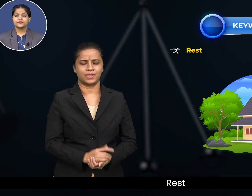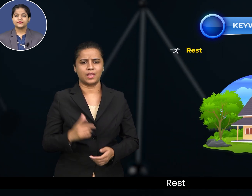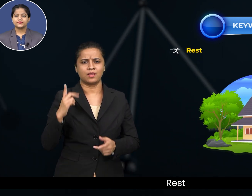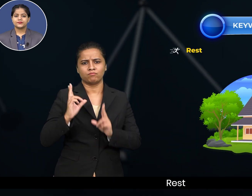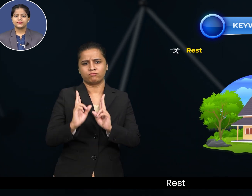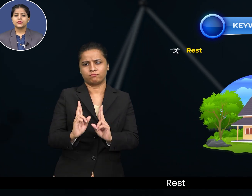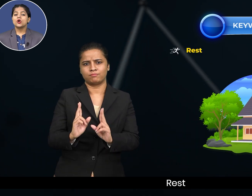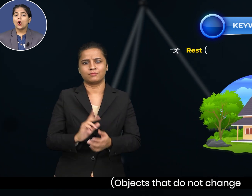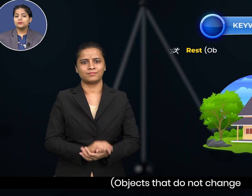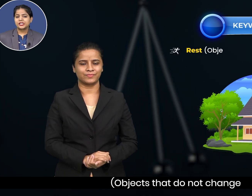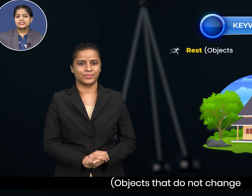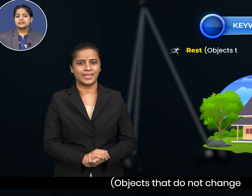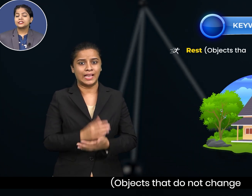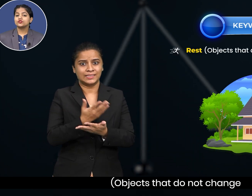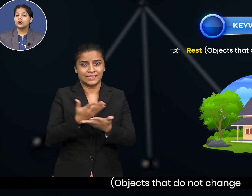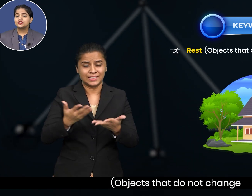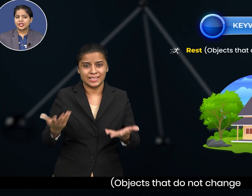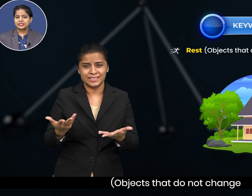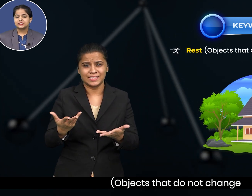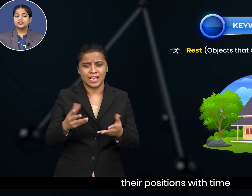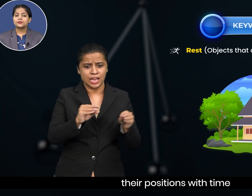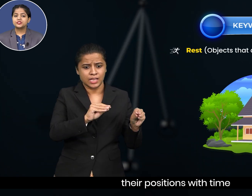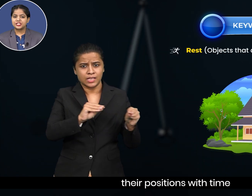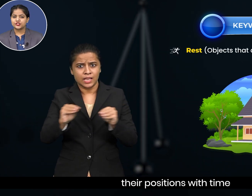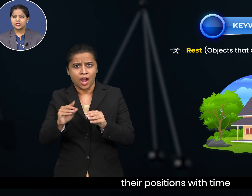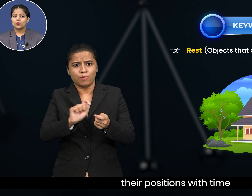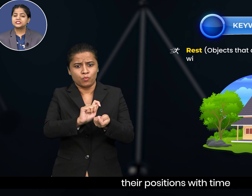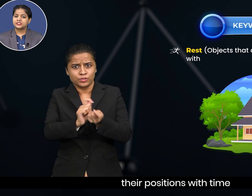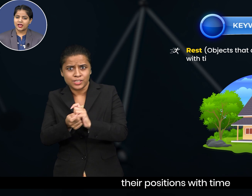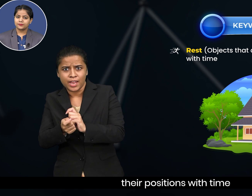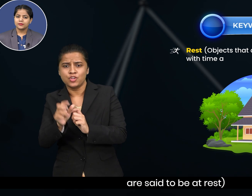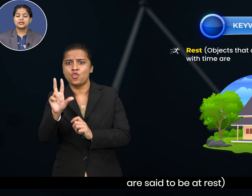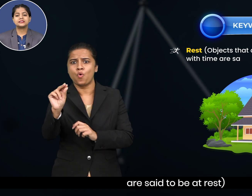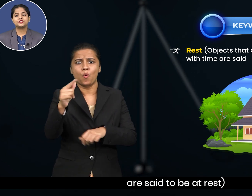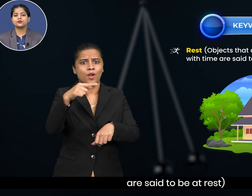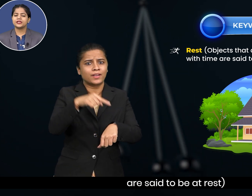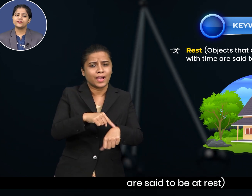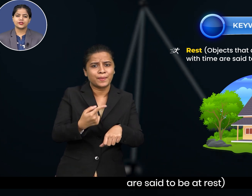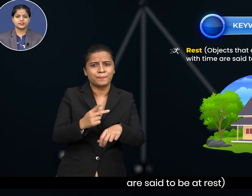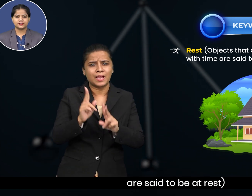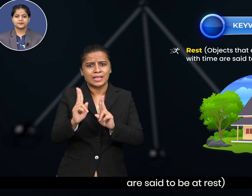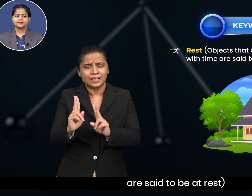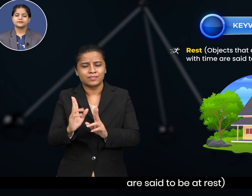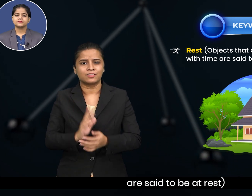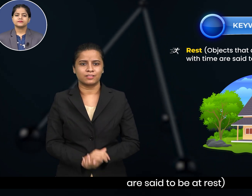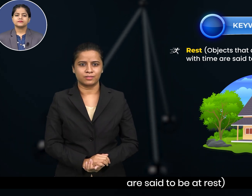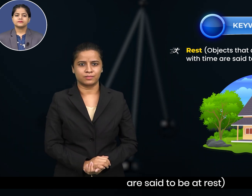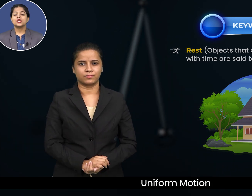Rest, objects that do not change their position with time are said to be at rest.